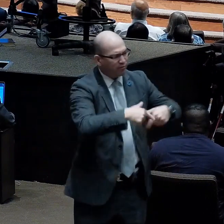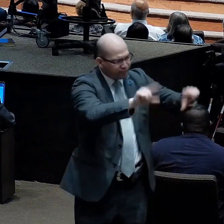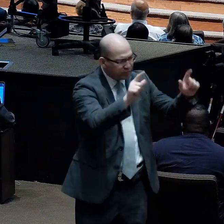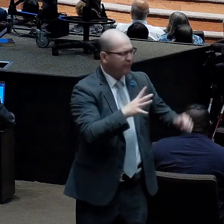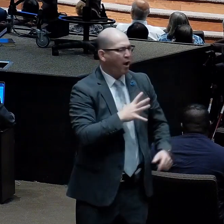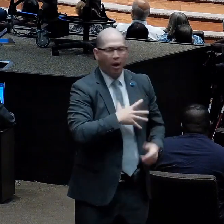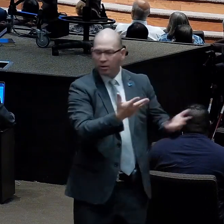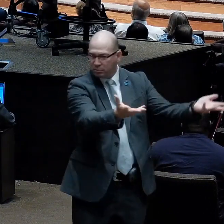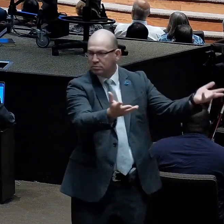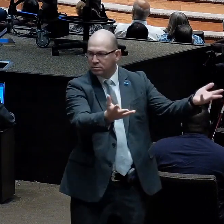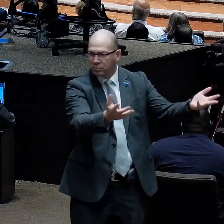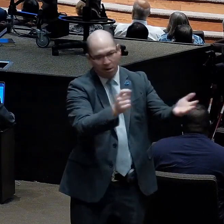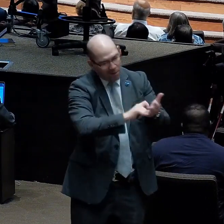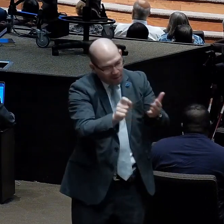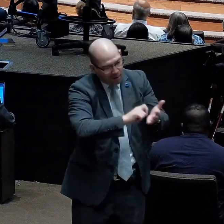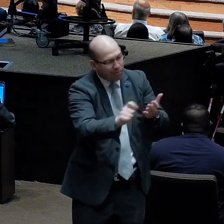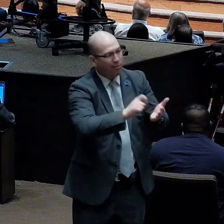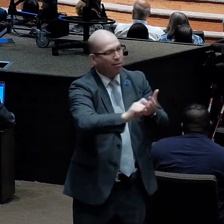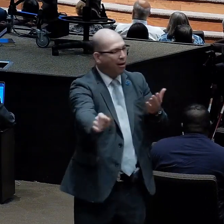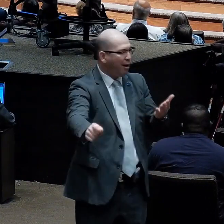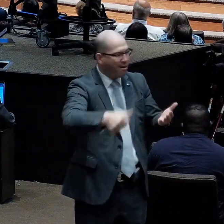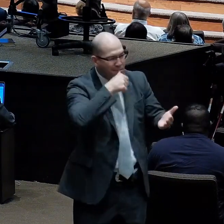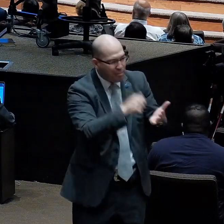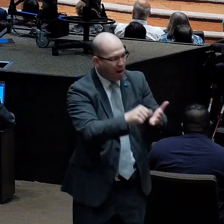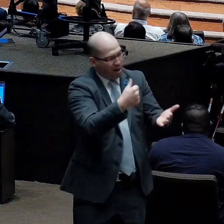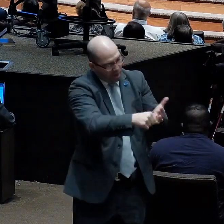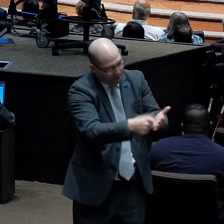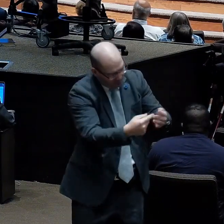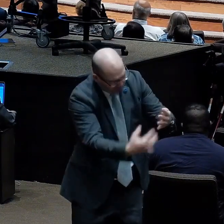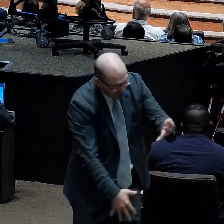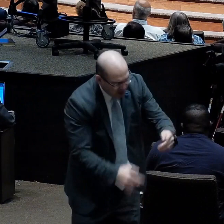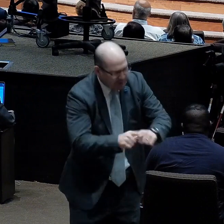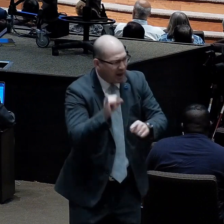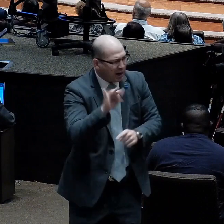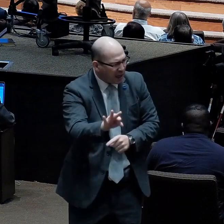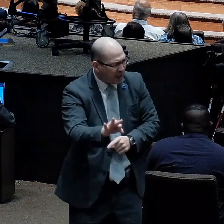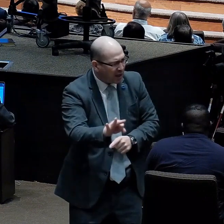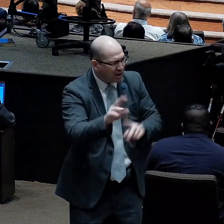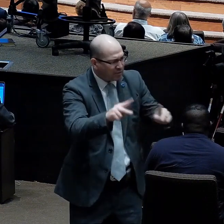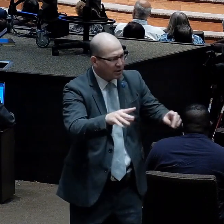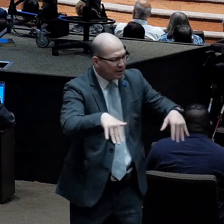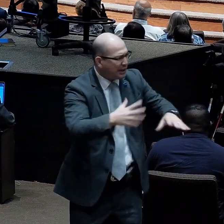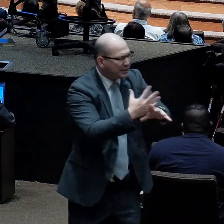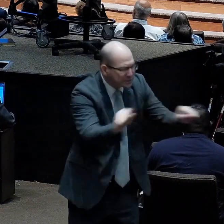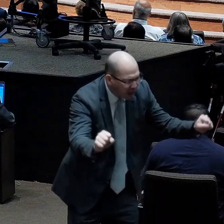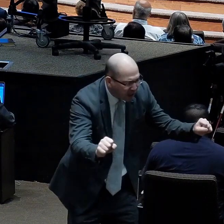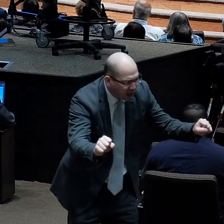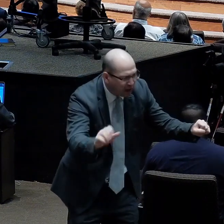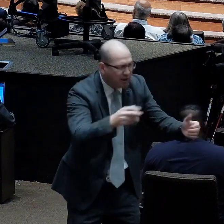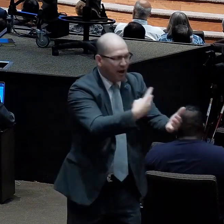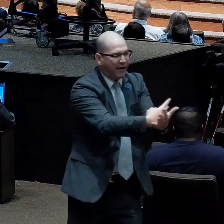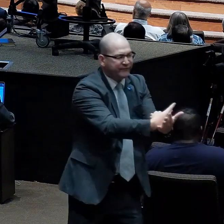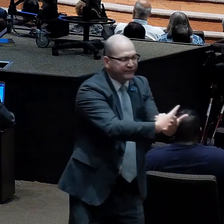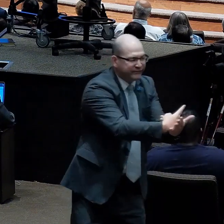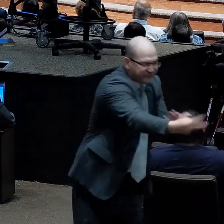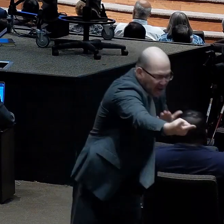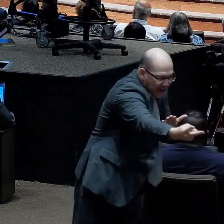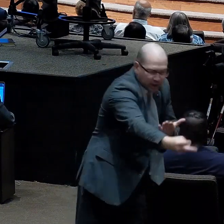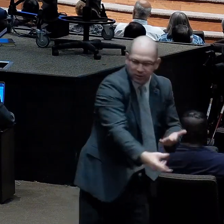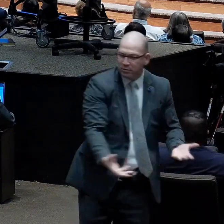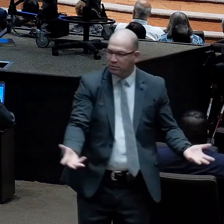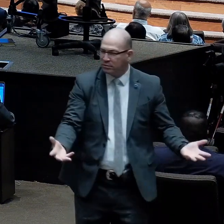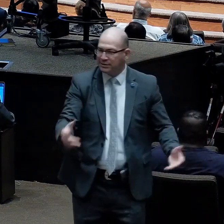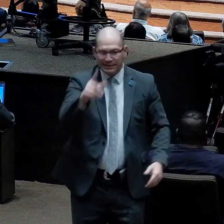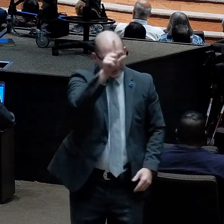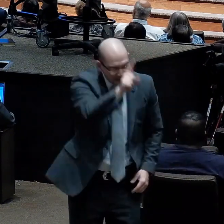and right all the wrongs in the whole world. But if you don't win someone to Jesus, we didn't take care of their greatest need, my